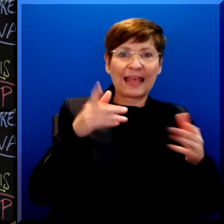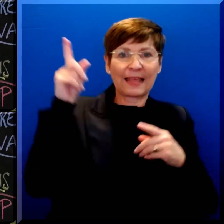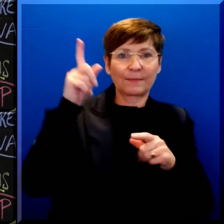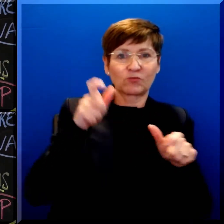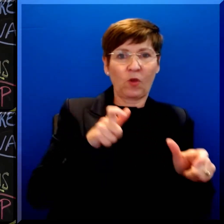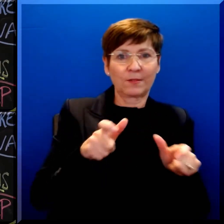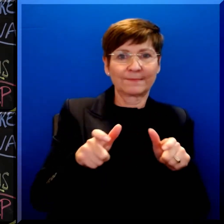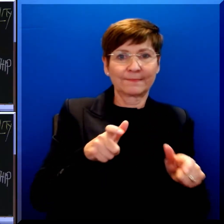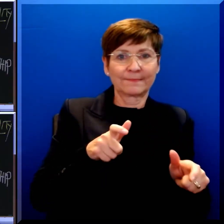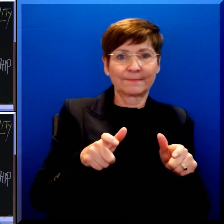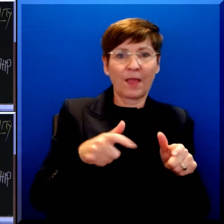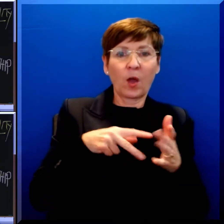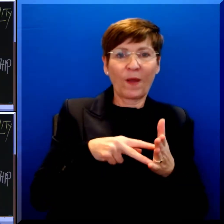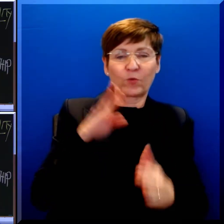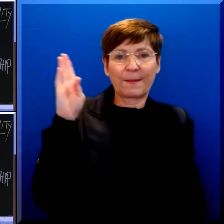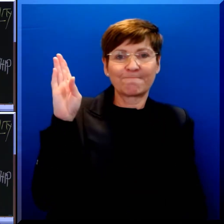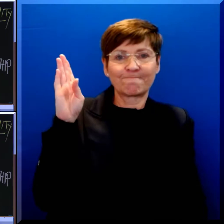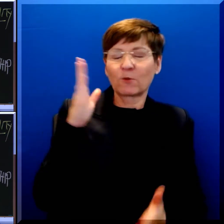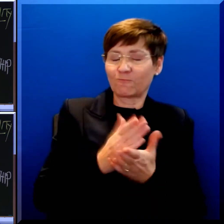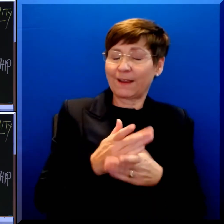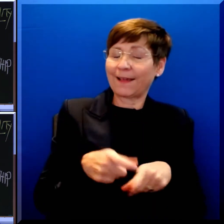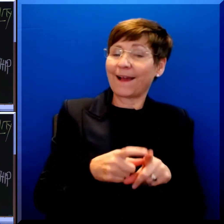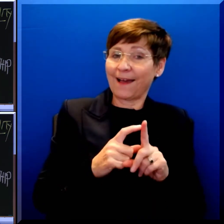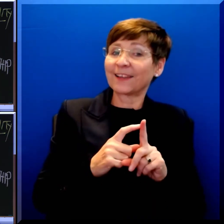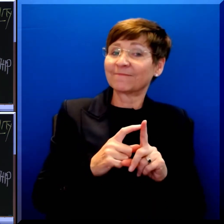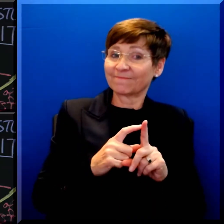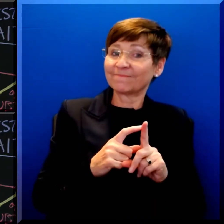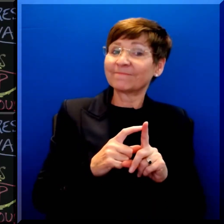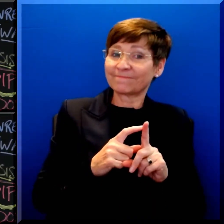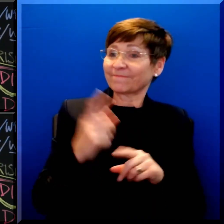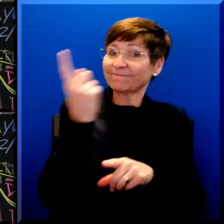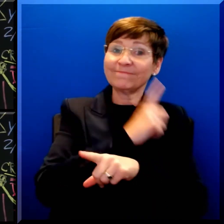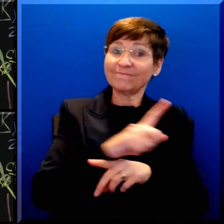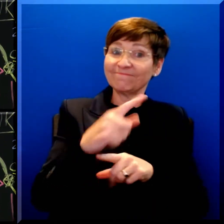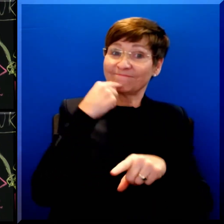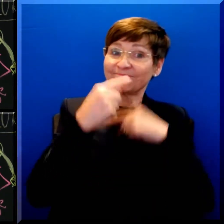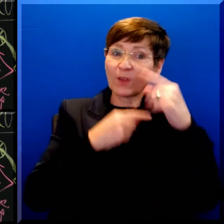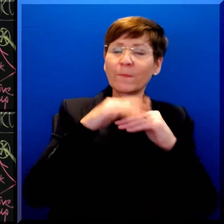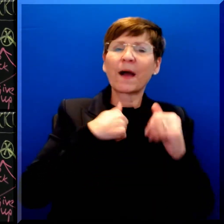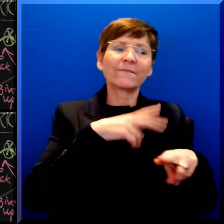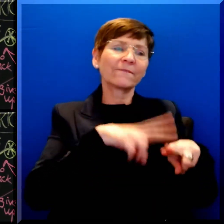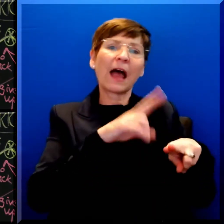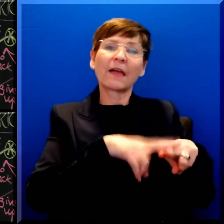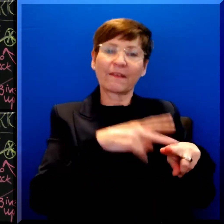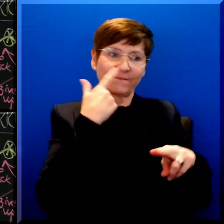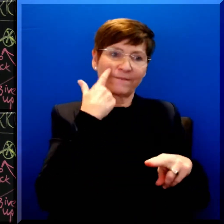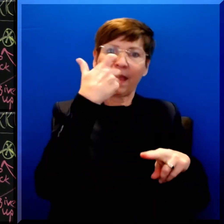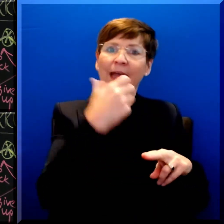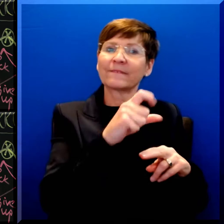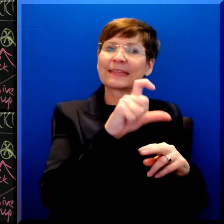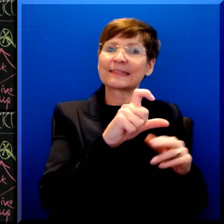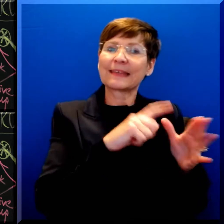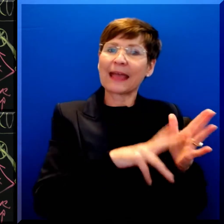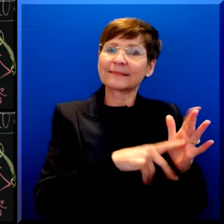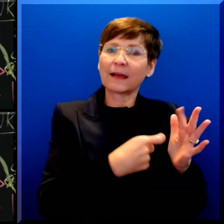that is easier said than done, isn't it? You know, I told you last week how our family, we hit a dip when my dad was diagnosed with